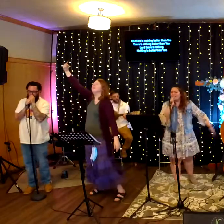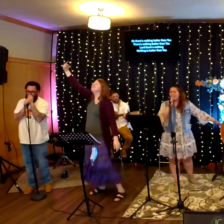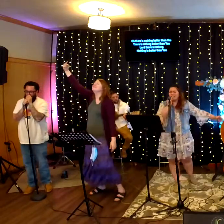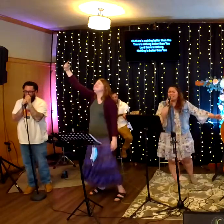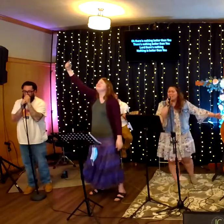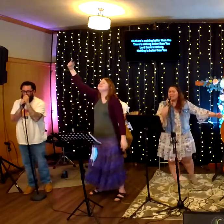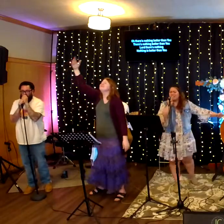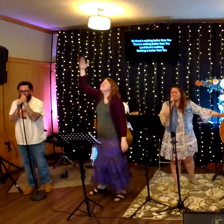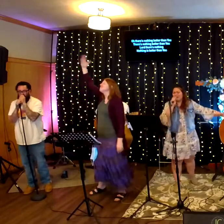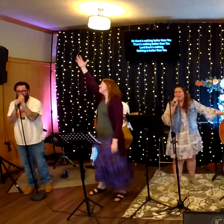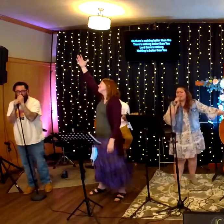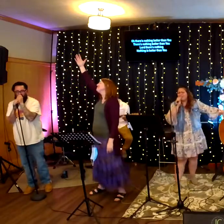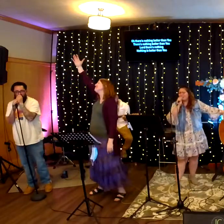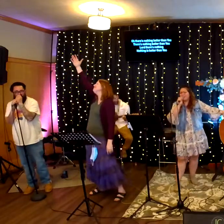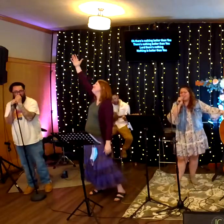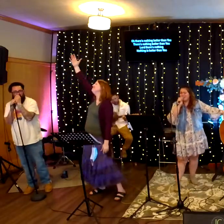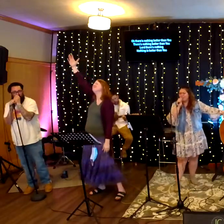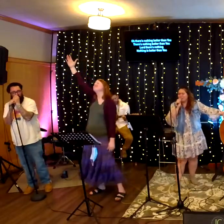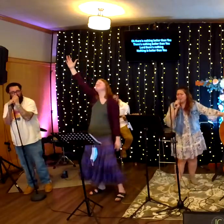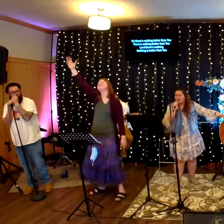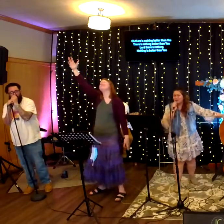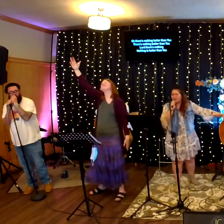nothing. Nothing.